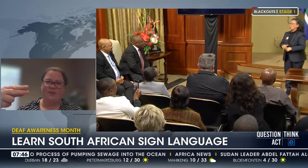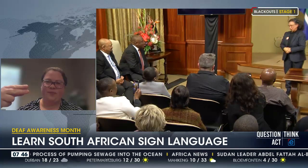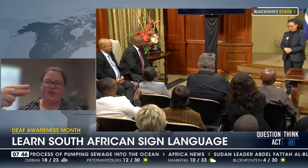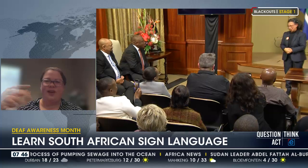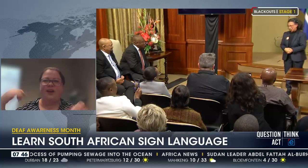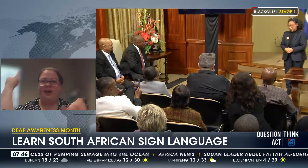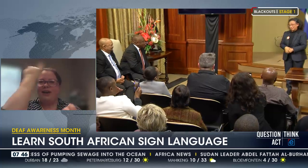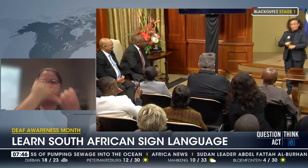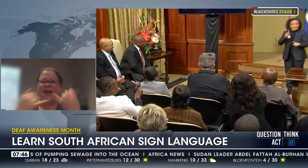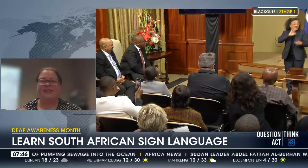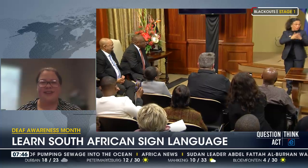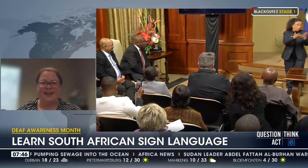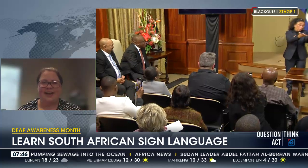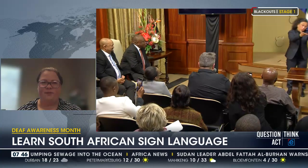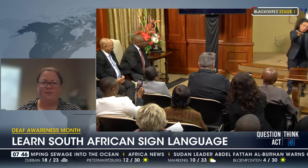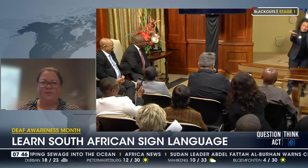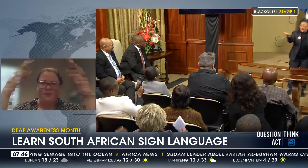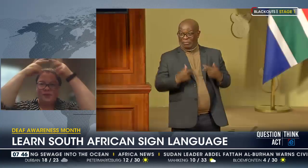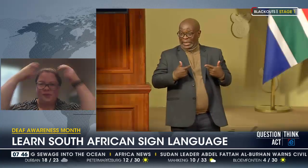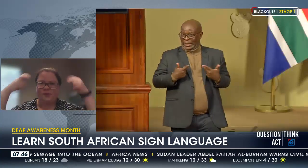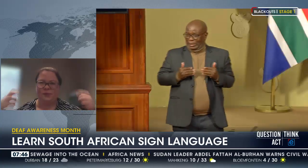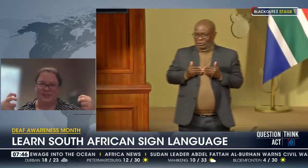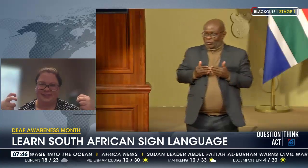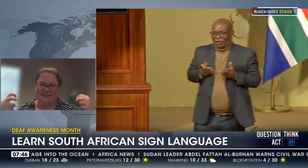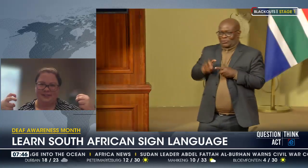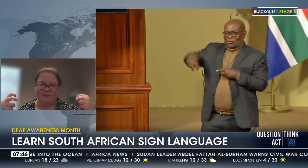Sarah, and I have a sign name, which is this.